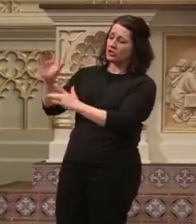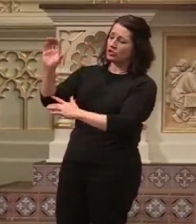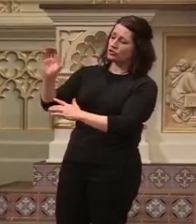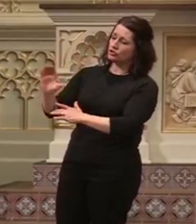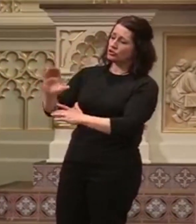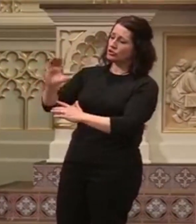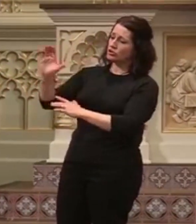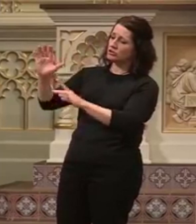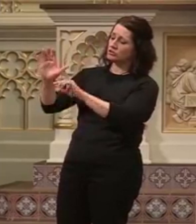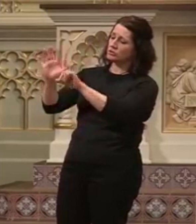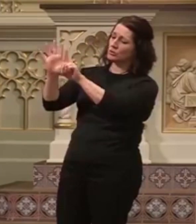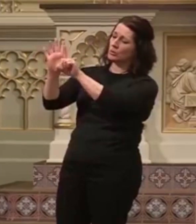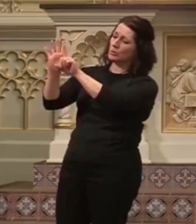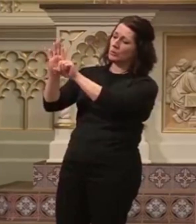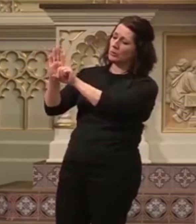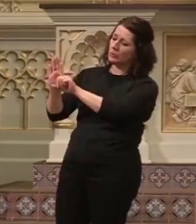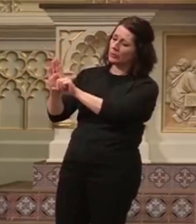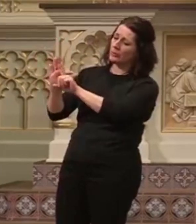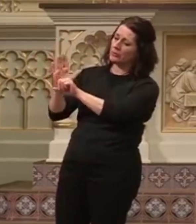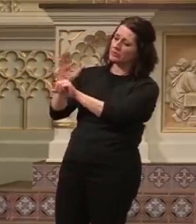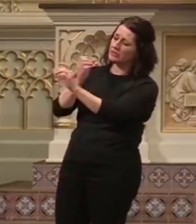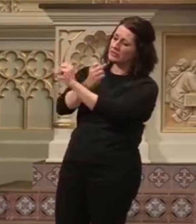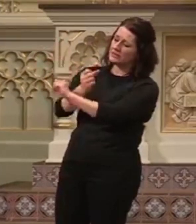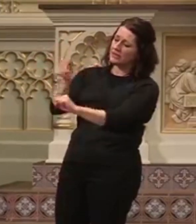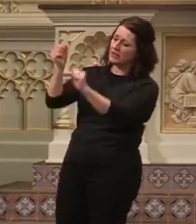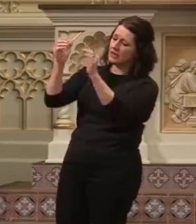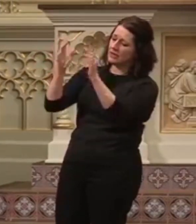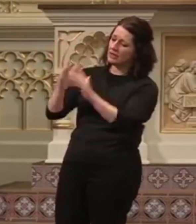Savior of the world.